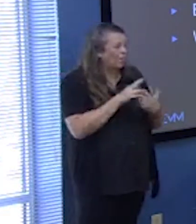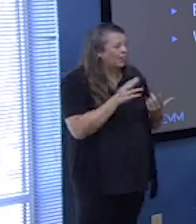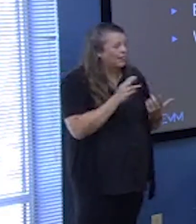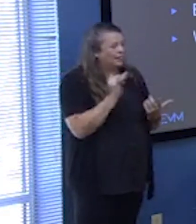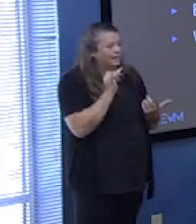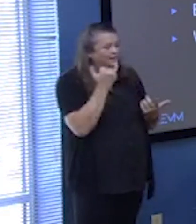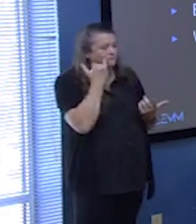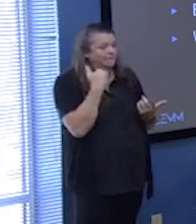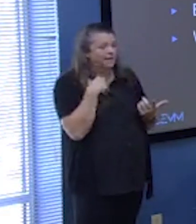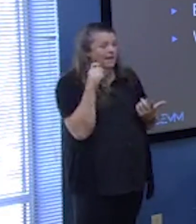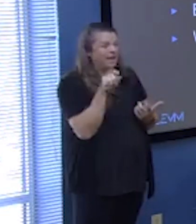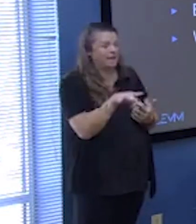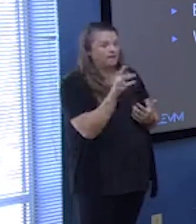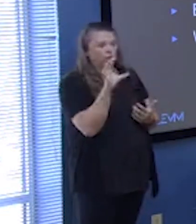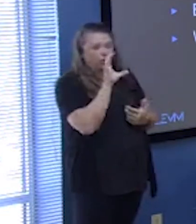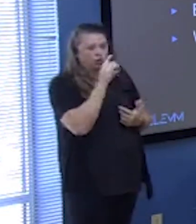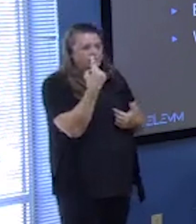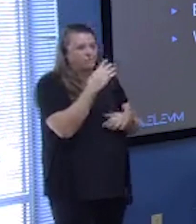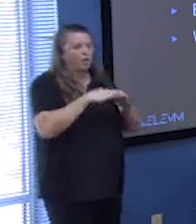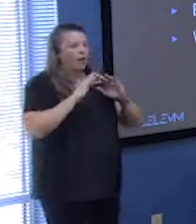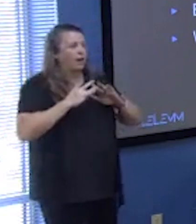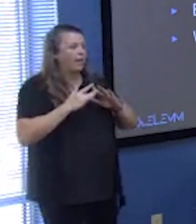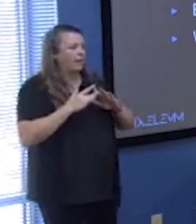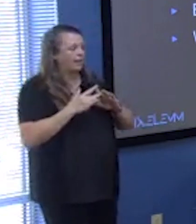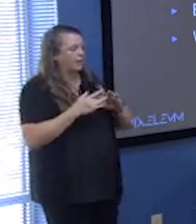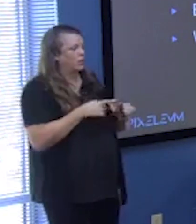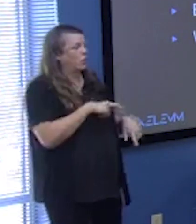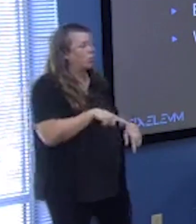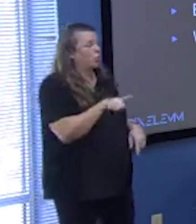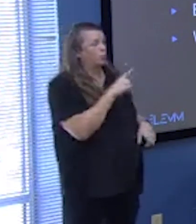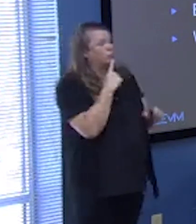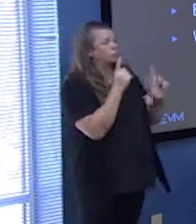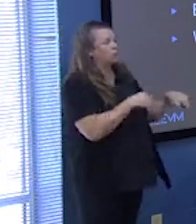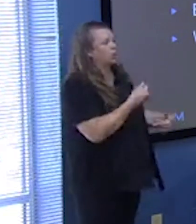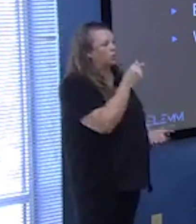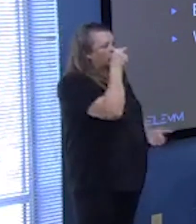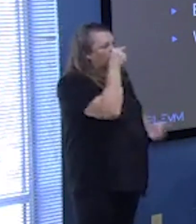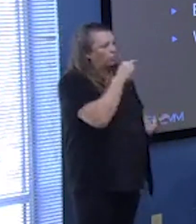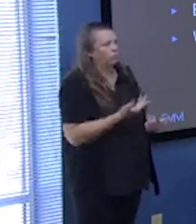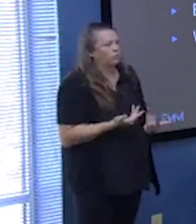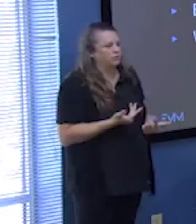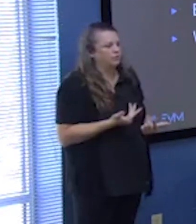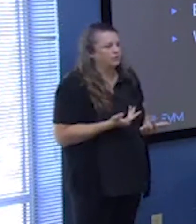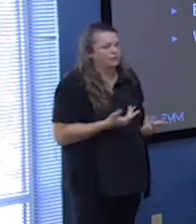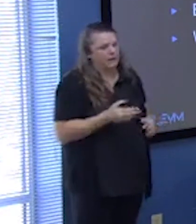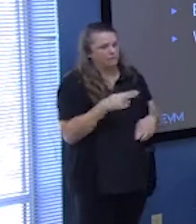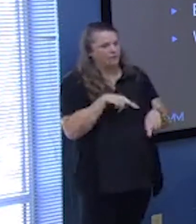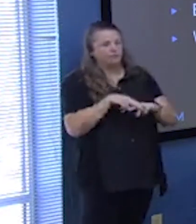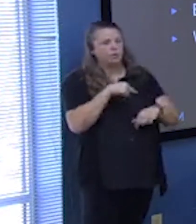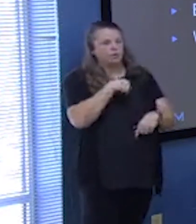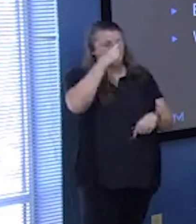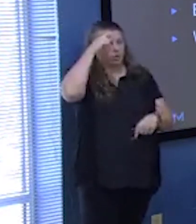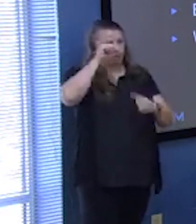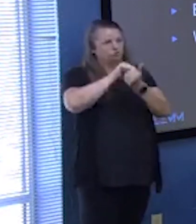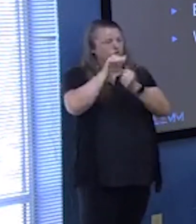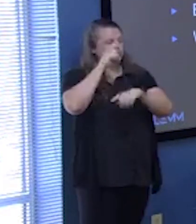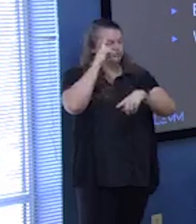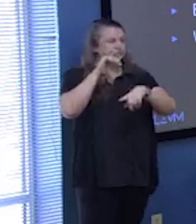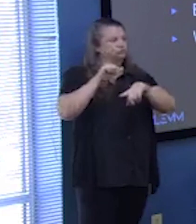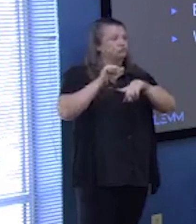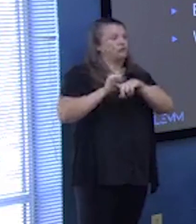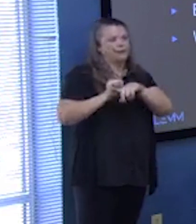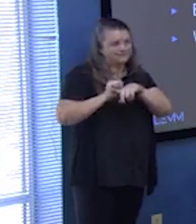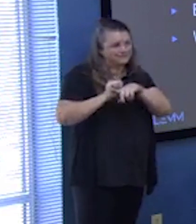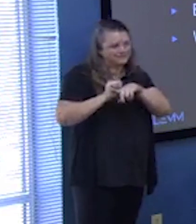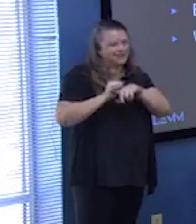you to find something online, what do? Thank you. They did a good job of training us to do that and to say that. And so